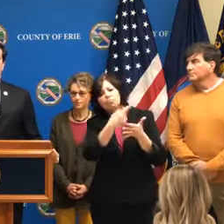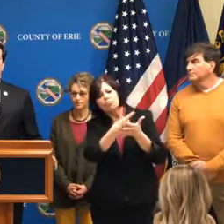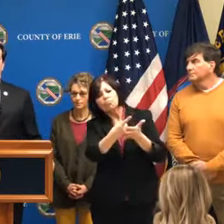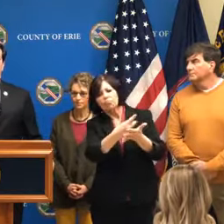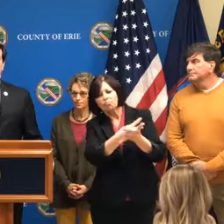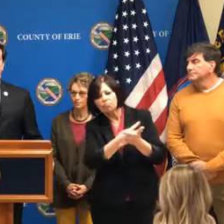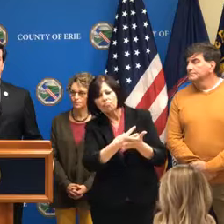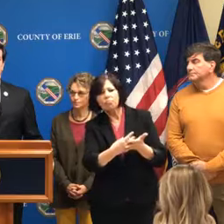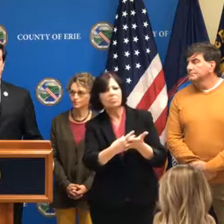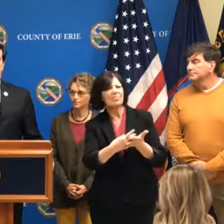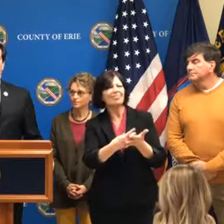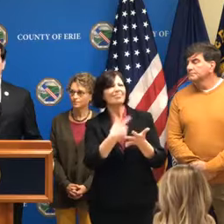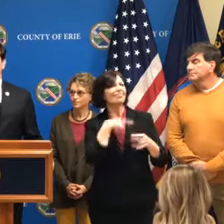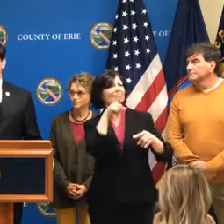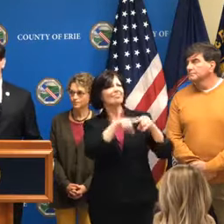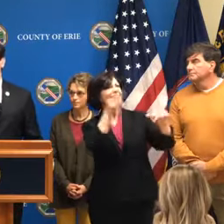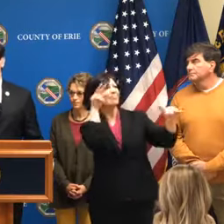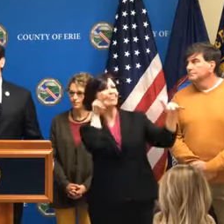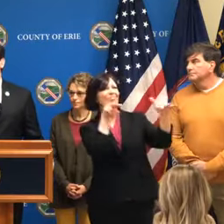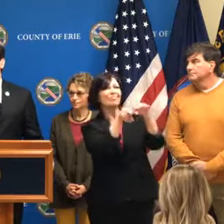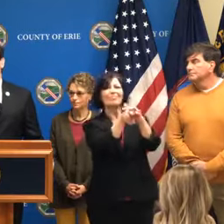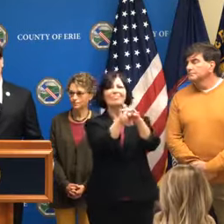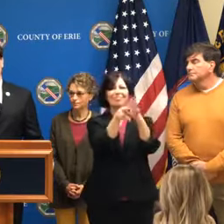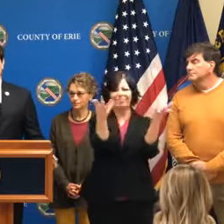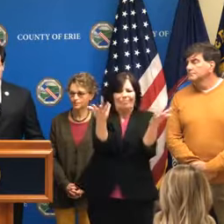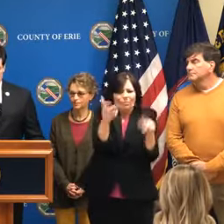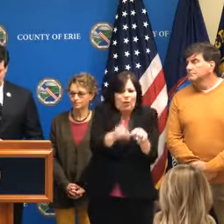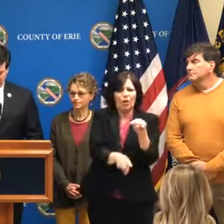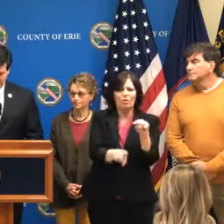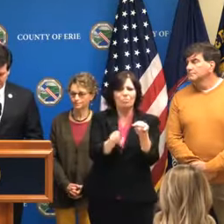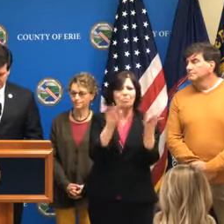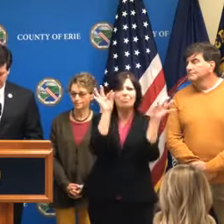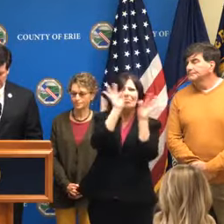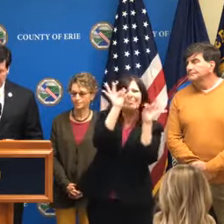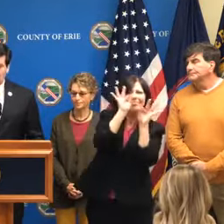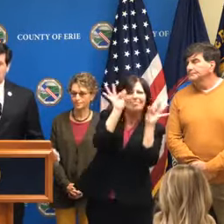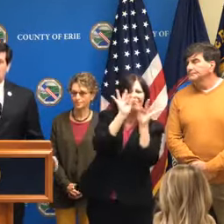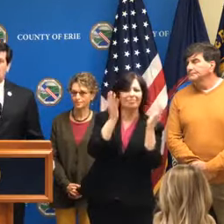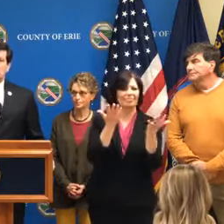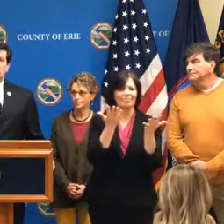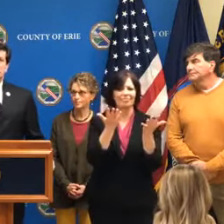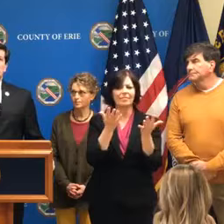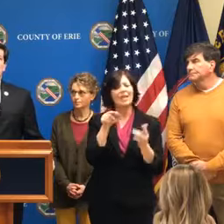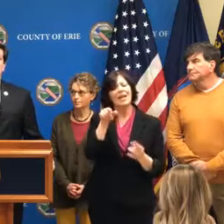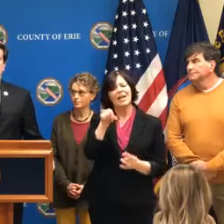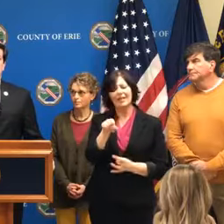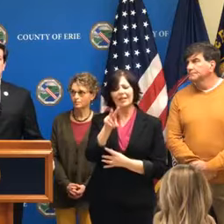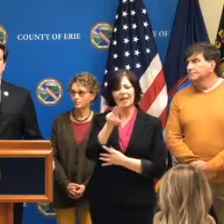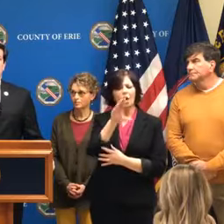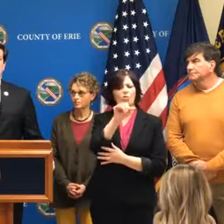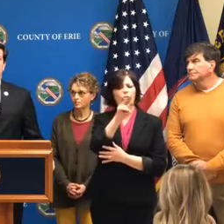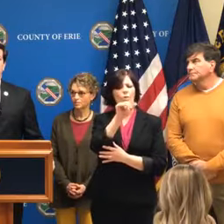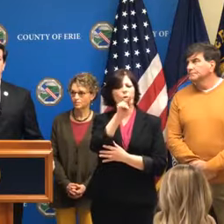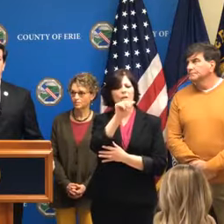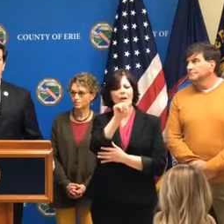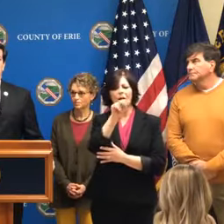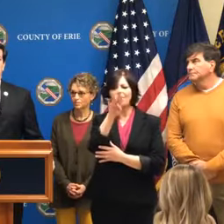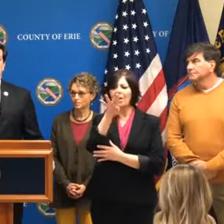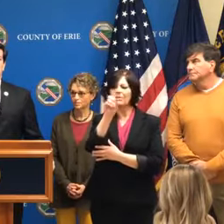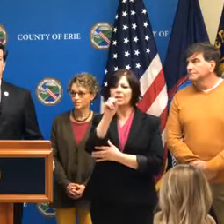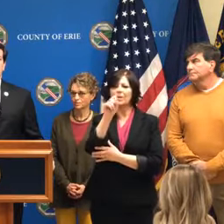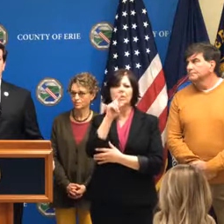would not have even foreseen to ask of the public just a couple weeks ago. The coronavirus does not discriminate